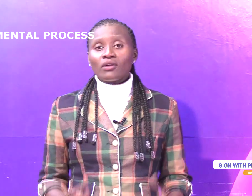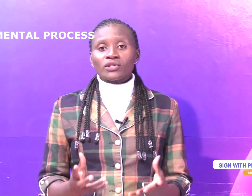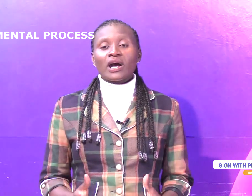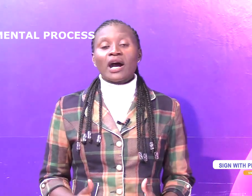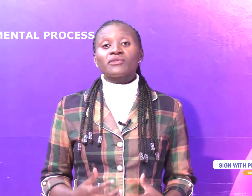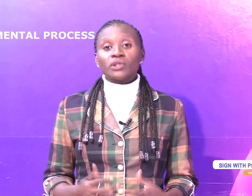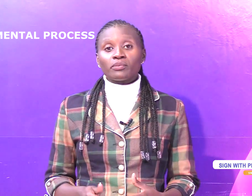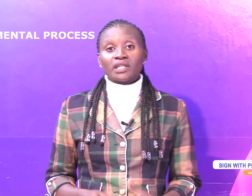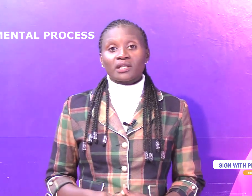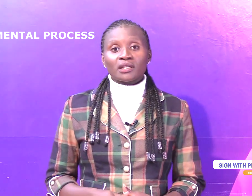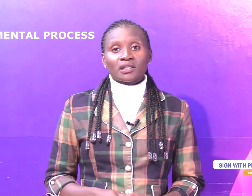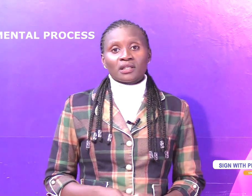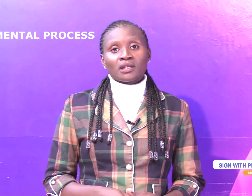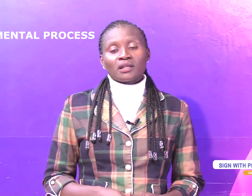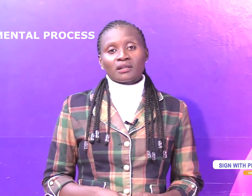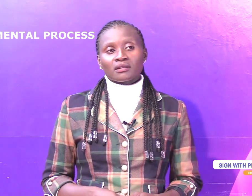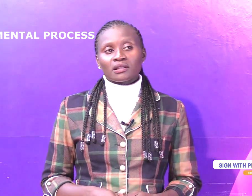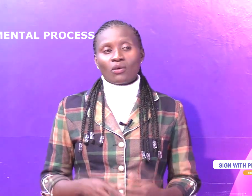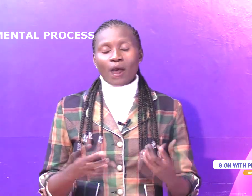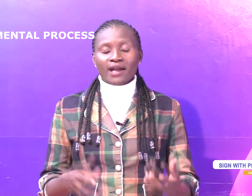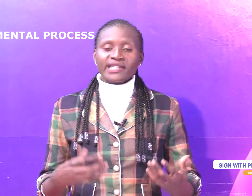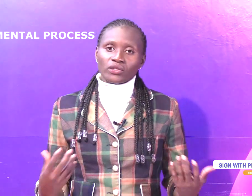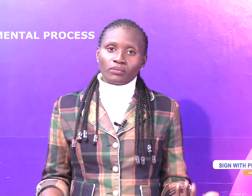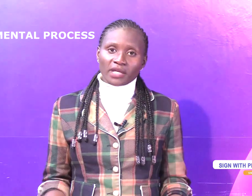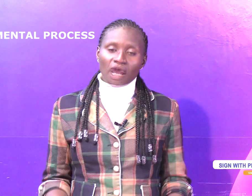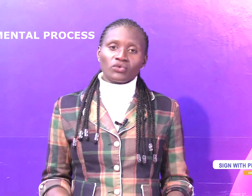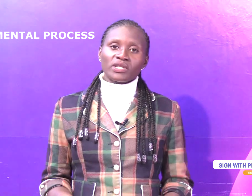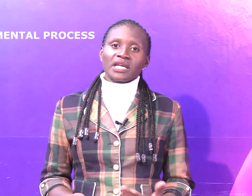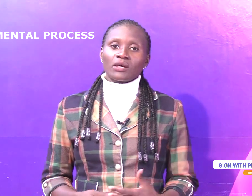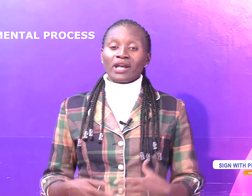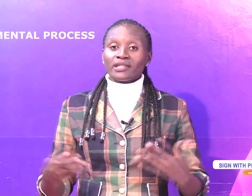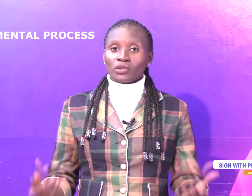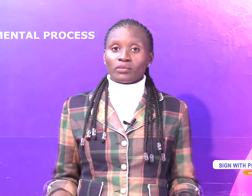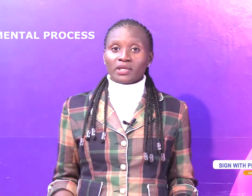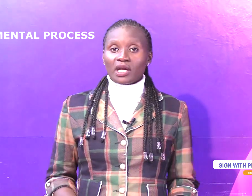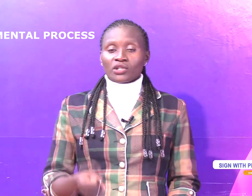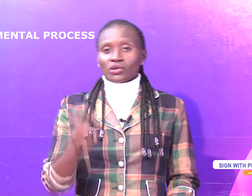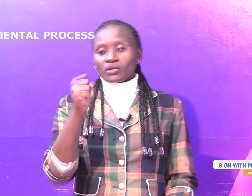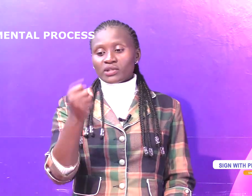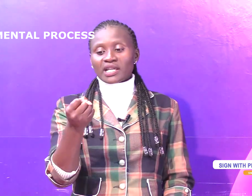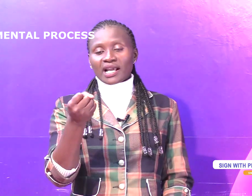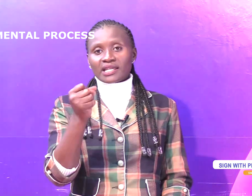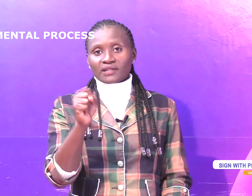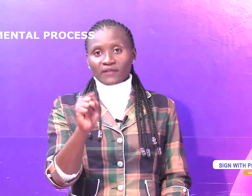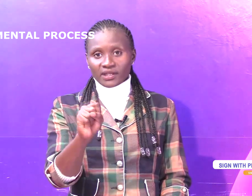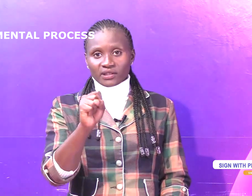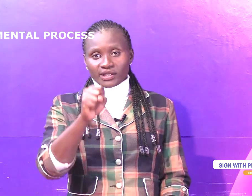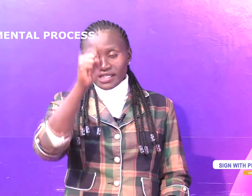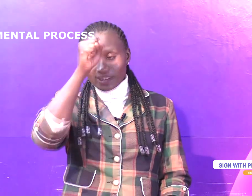have stupid. The word stupid, how do we sign the word stupid? So using a clenched fist, you are just tapping it on